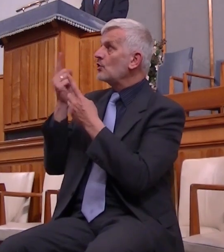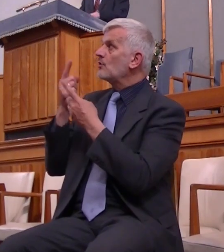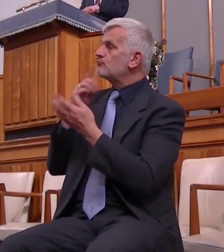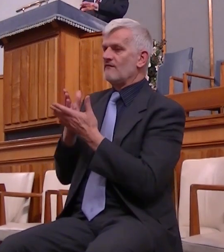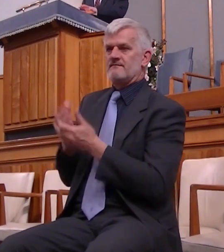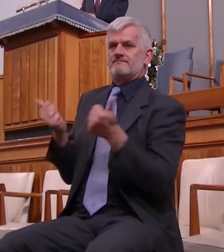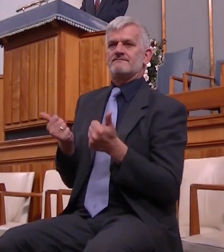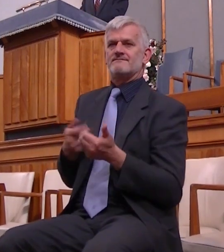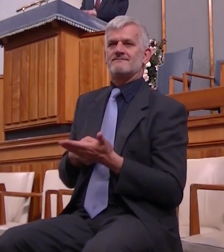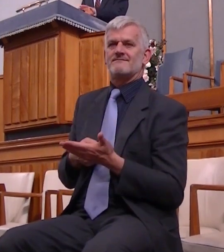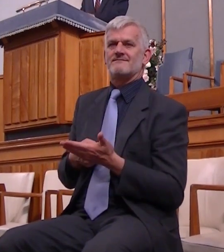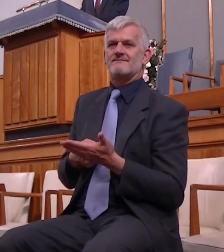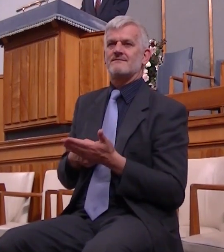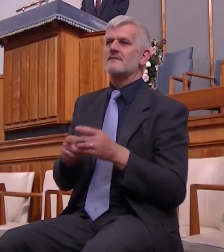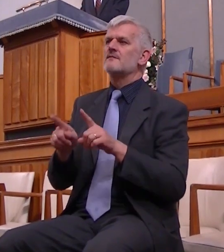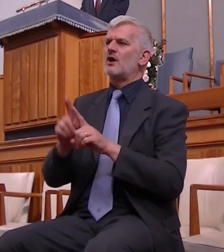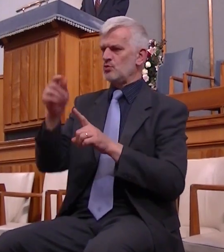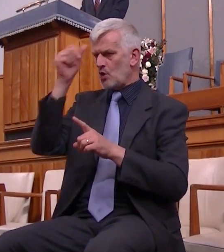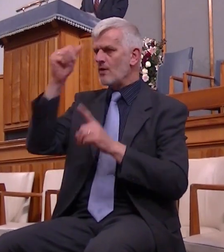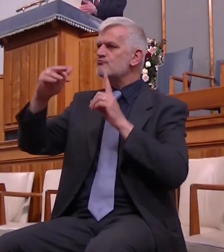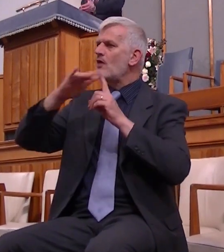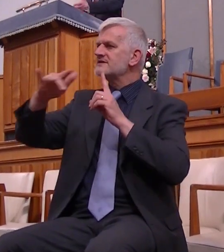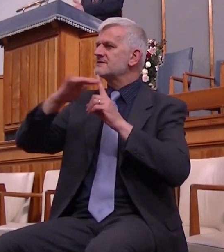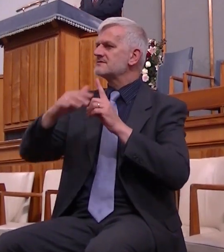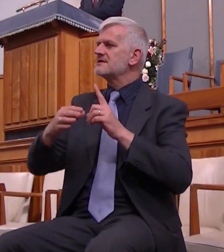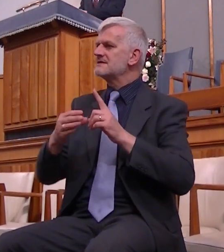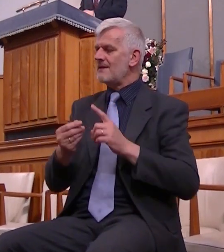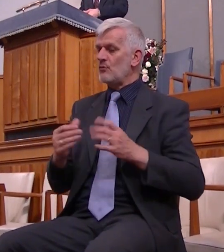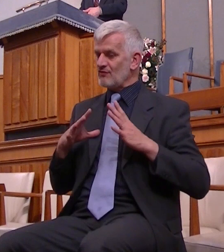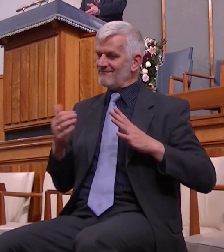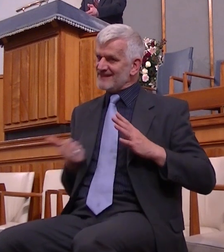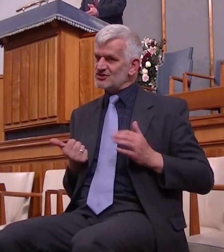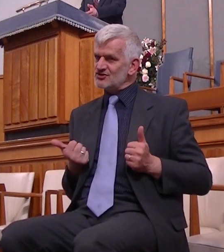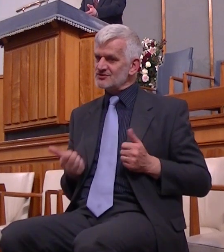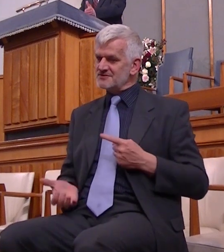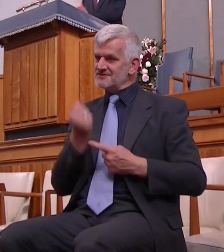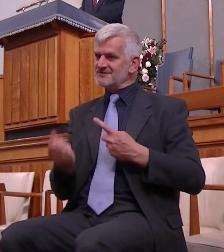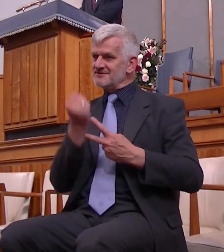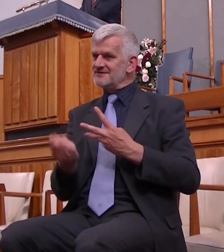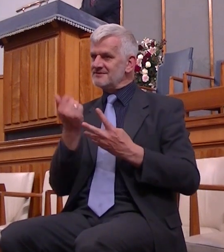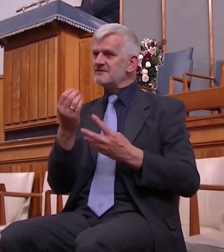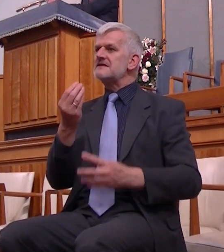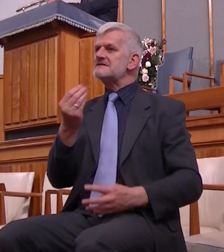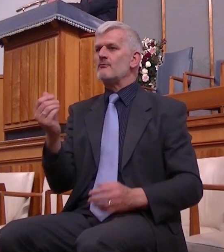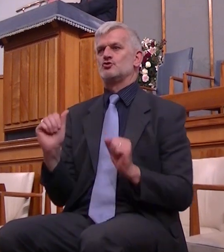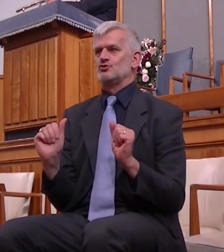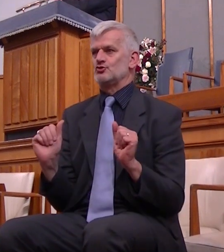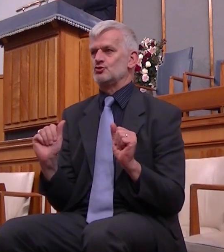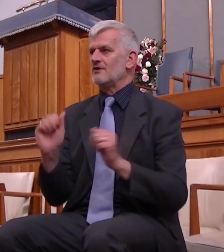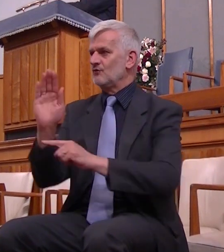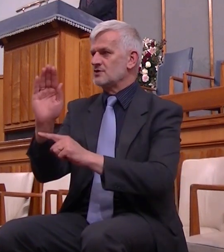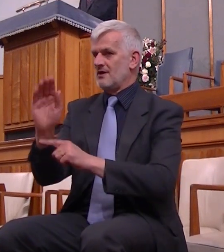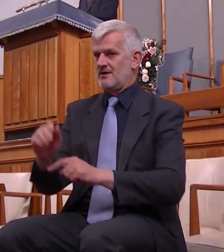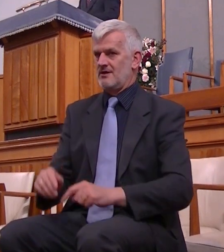of which are quite medium range, short-term prophecies that have already been fulfilled, and some long-term ones